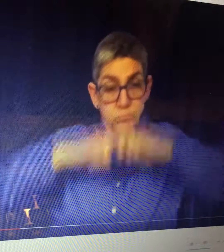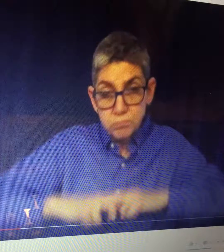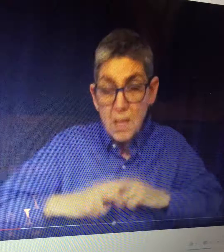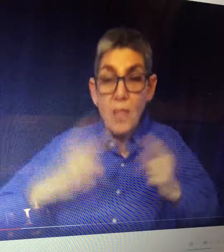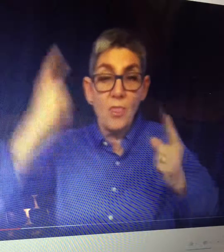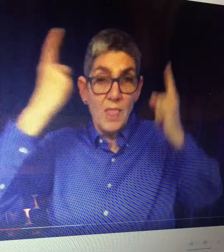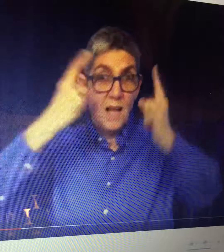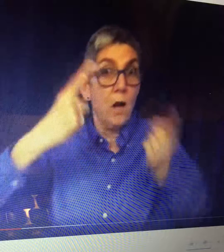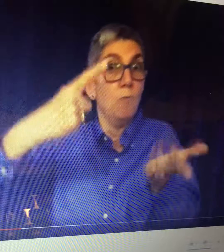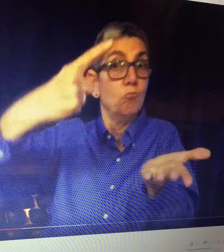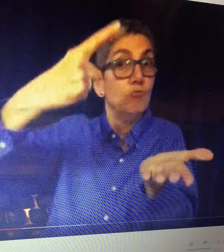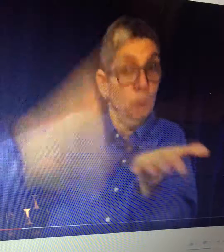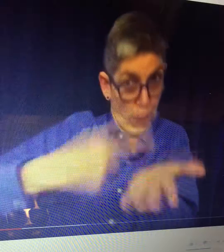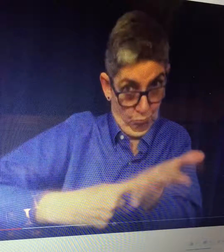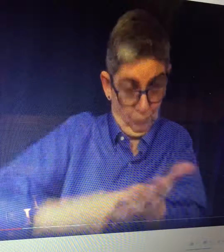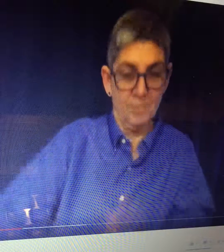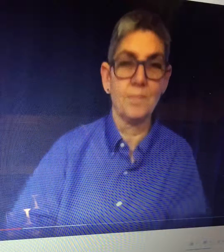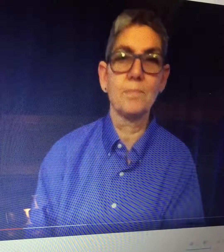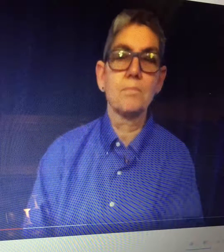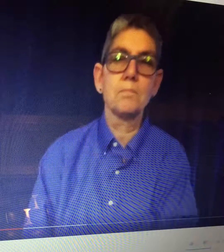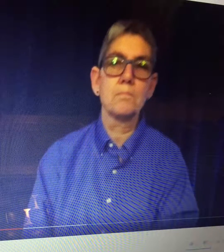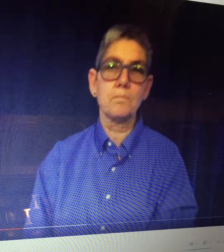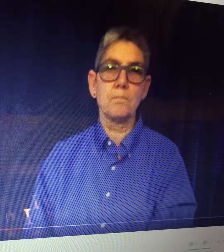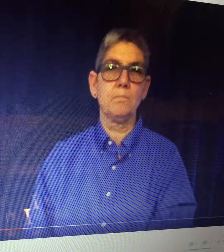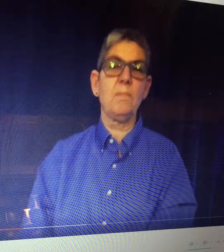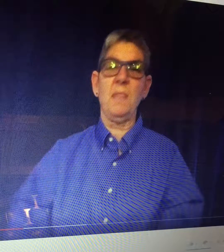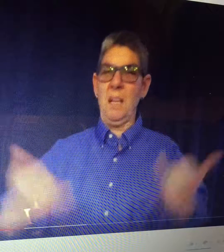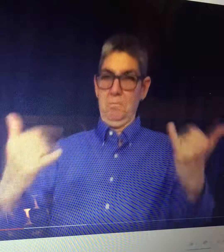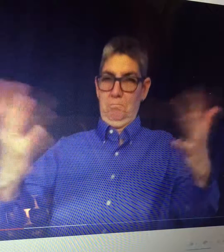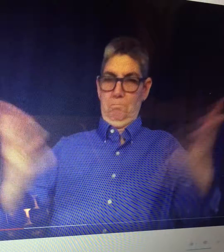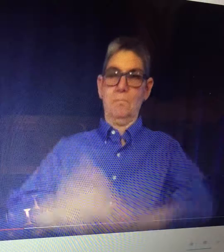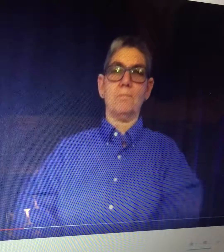you understand this for the analysis, get you thinking about the discussion.